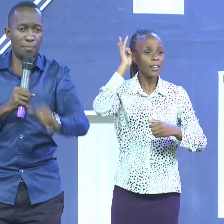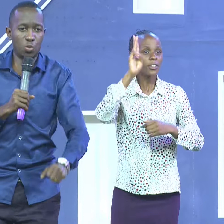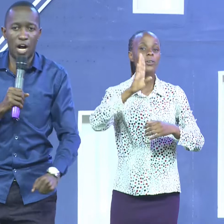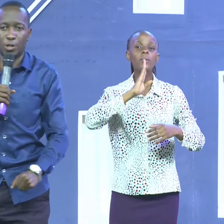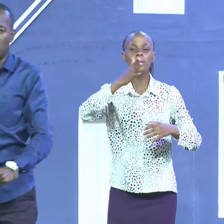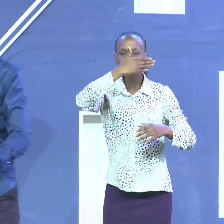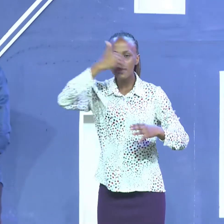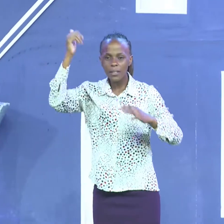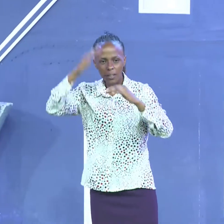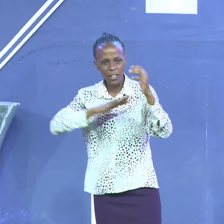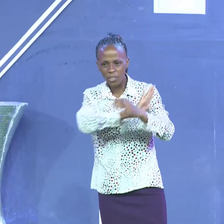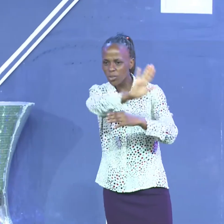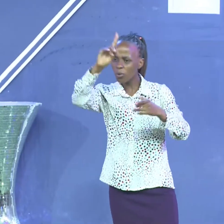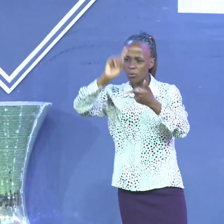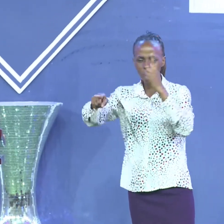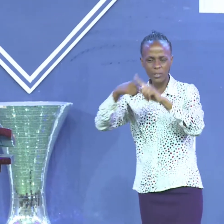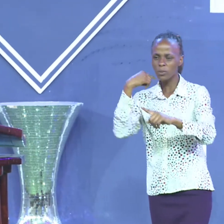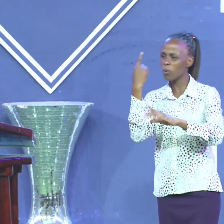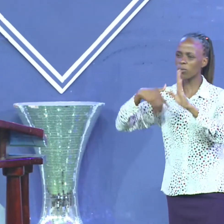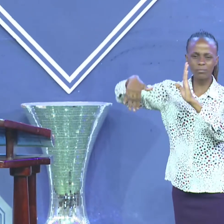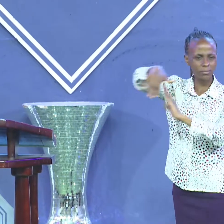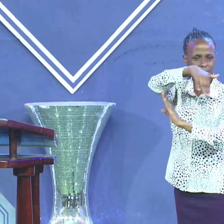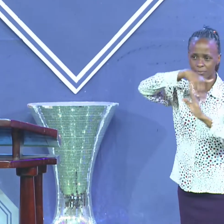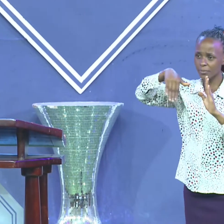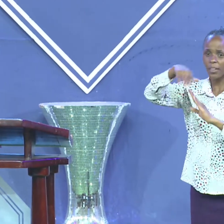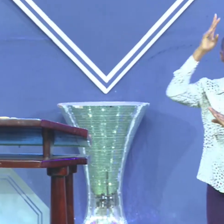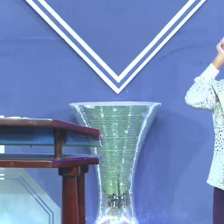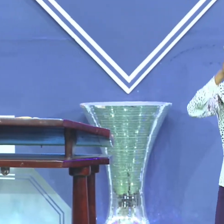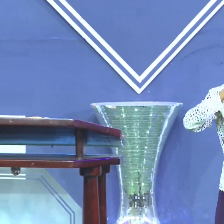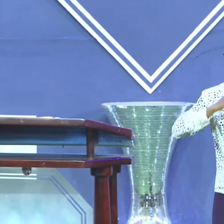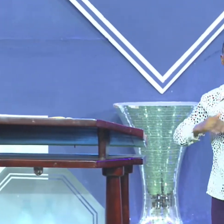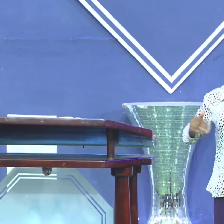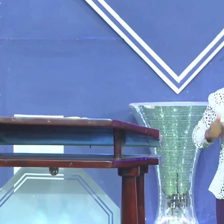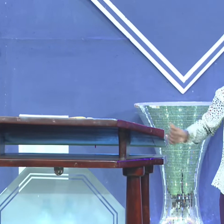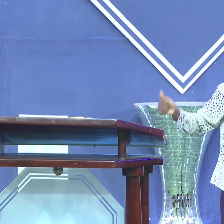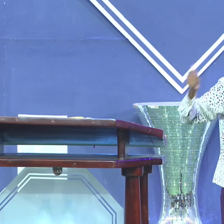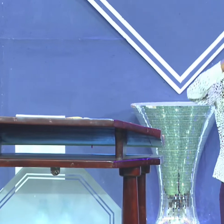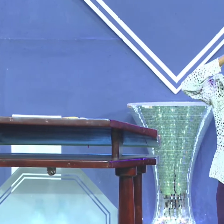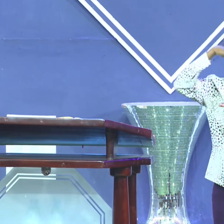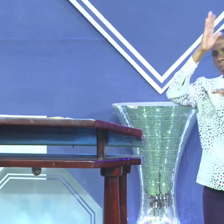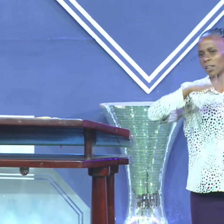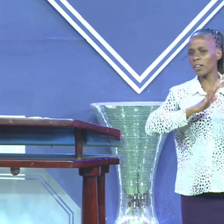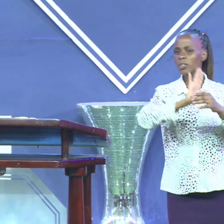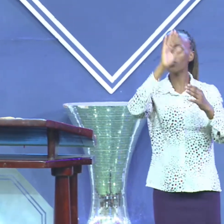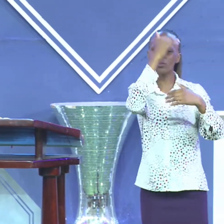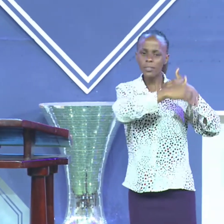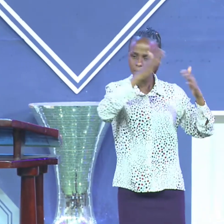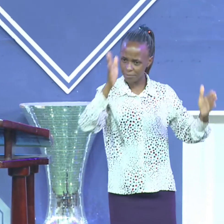You're going to be much more than your friends around you. You're going to exceed